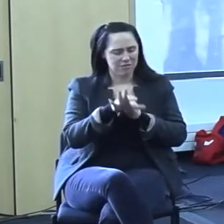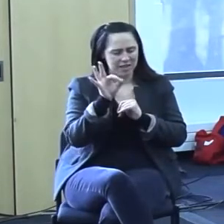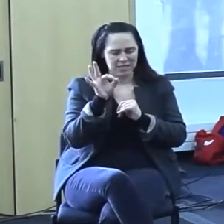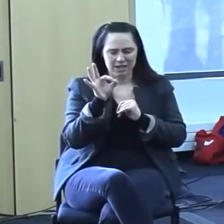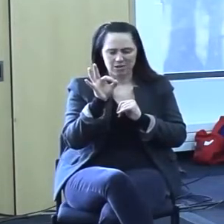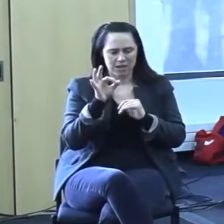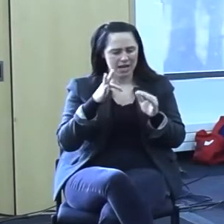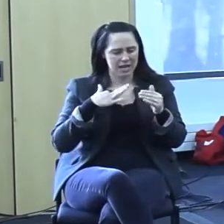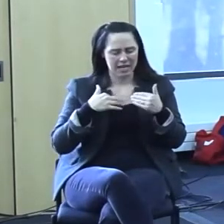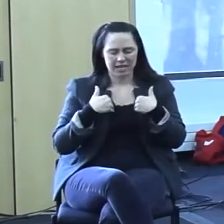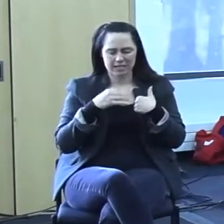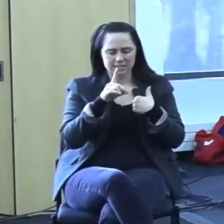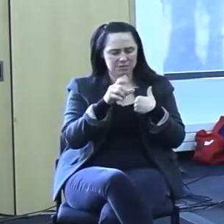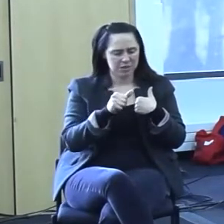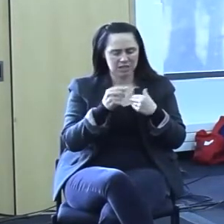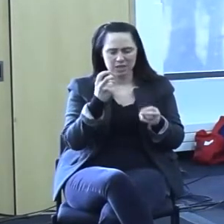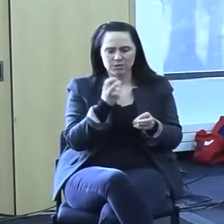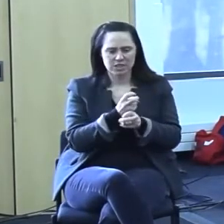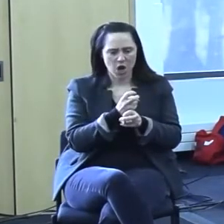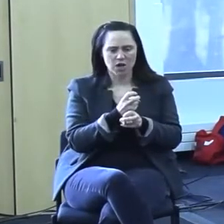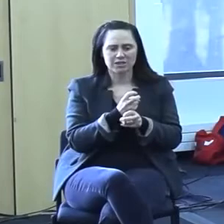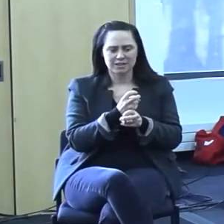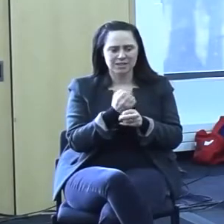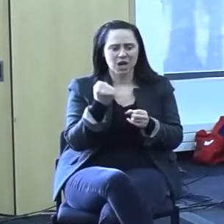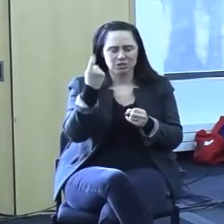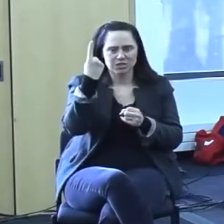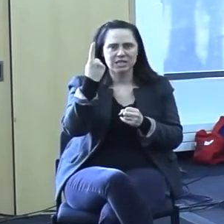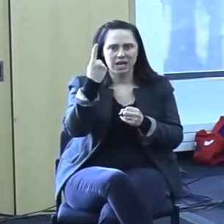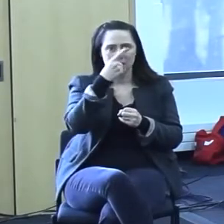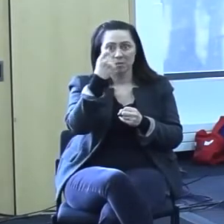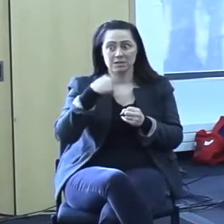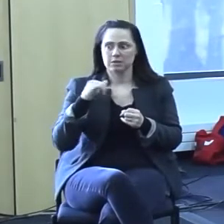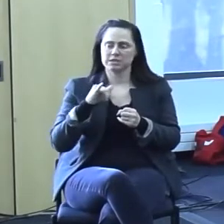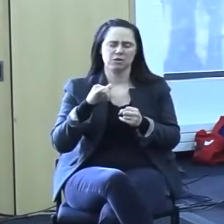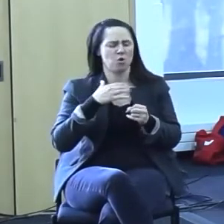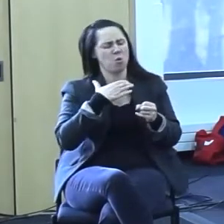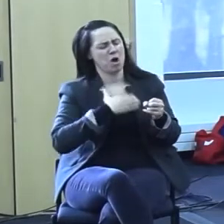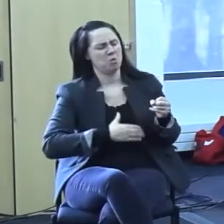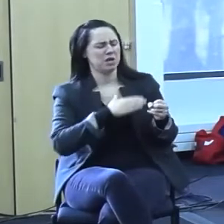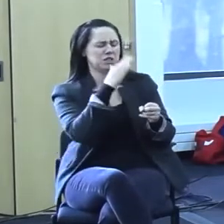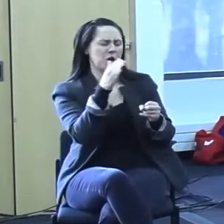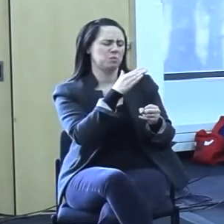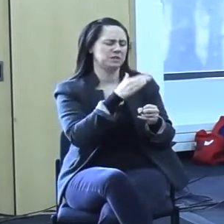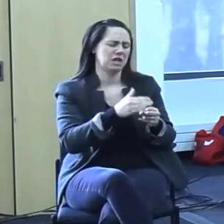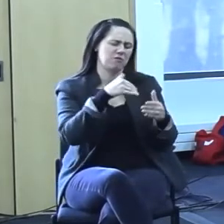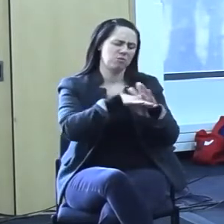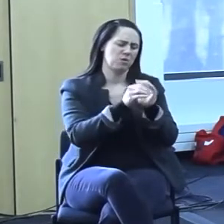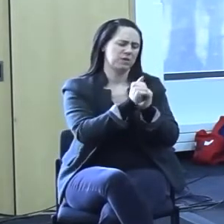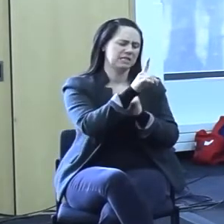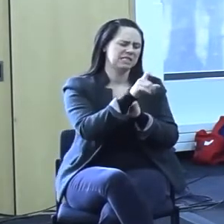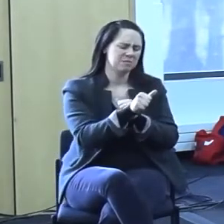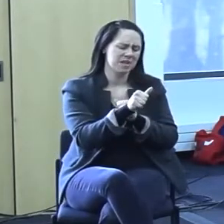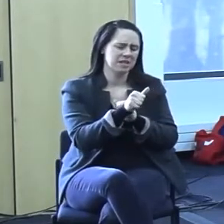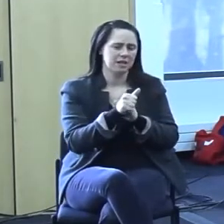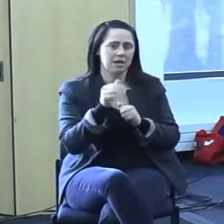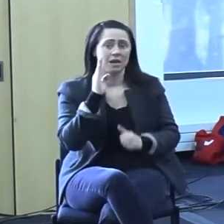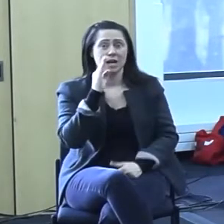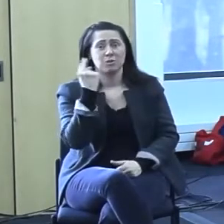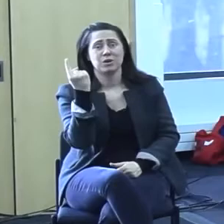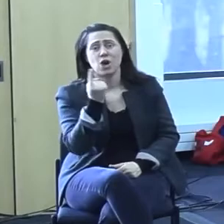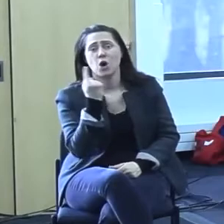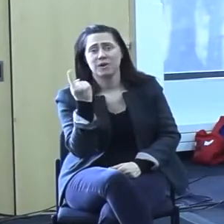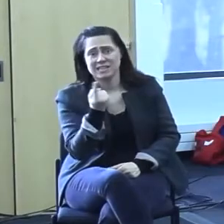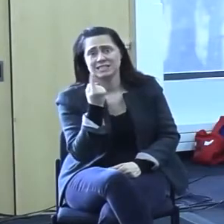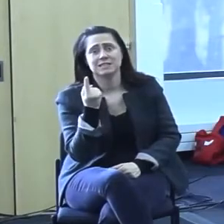out, I had a disability, it was hard to understand because I was like, I wish I was never born with a disability. I would always